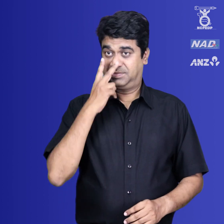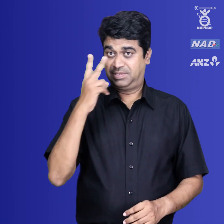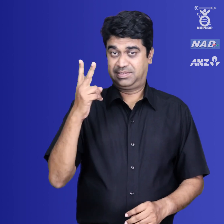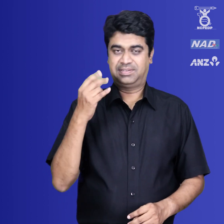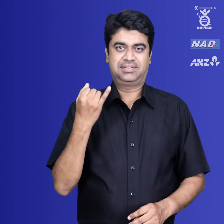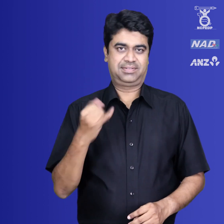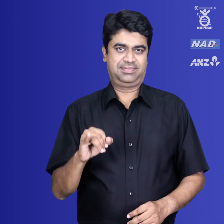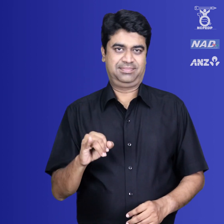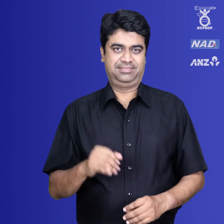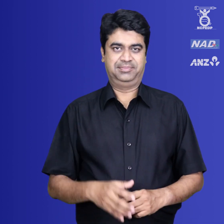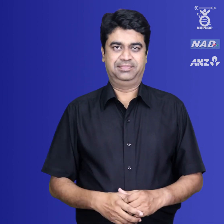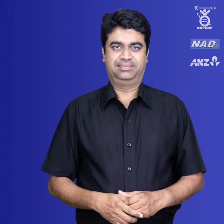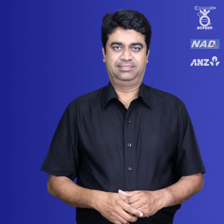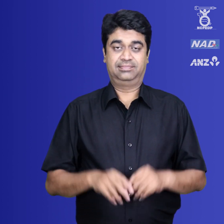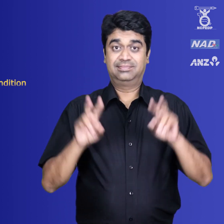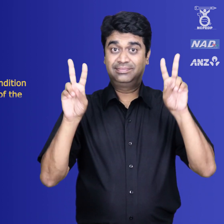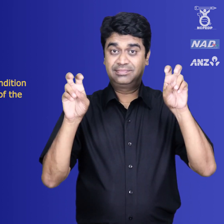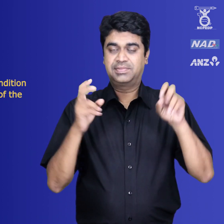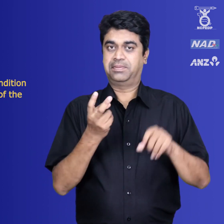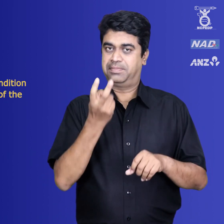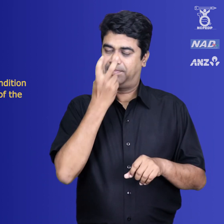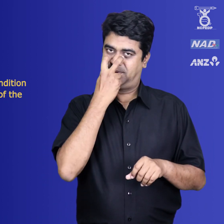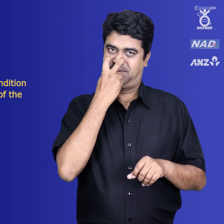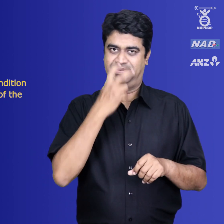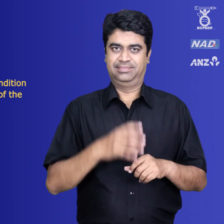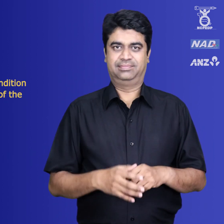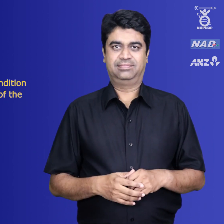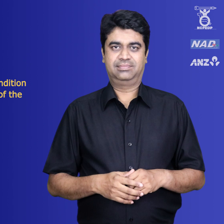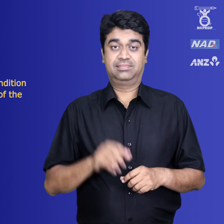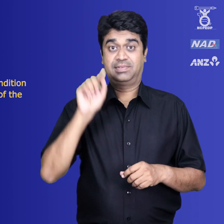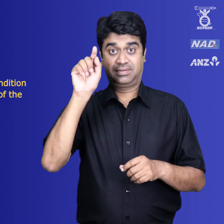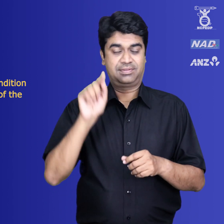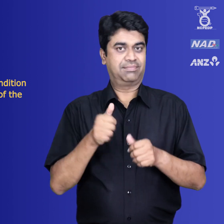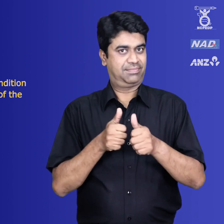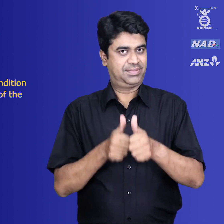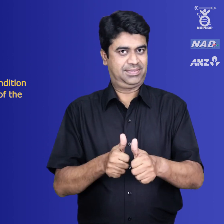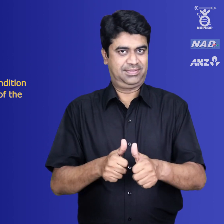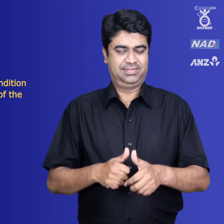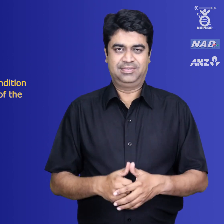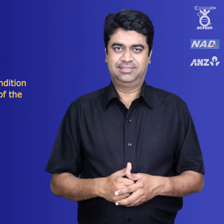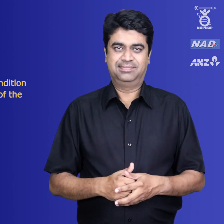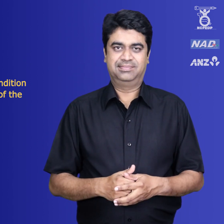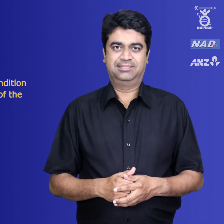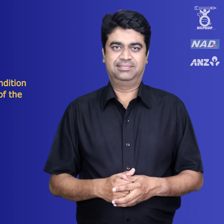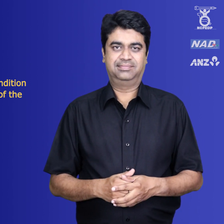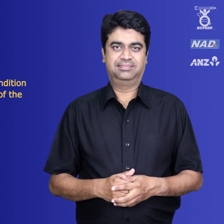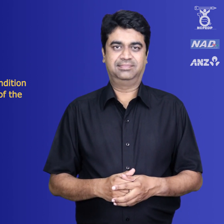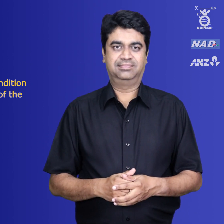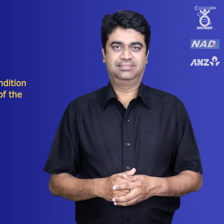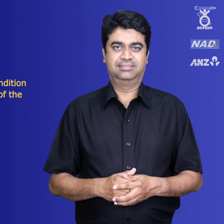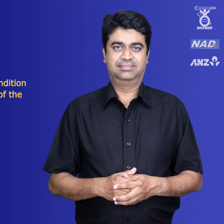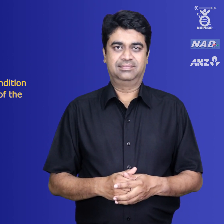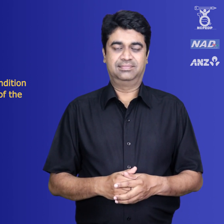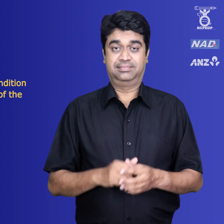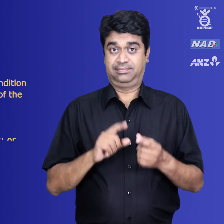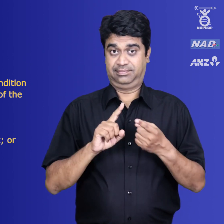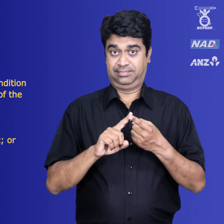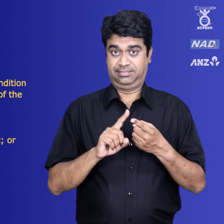Visual impairment. Blindness means a condition where a person has any of the